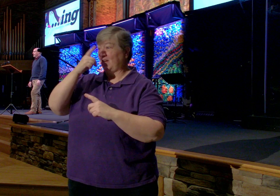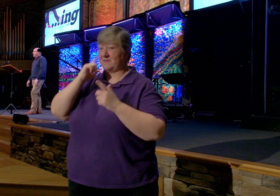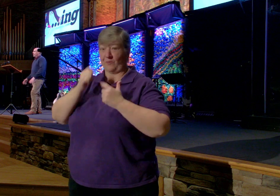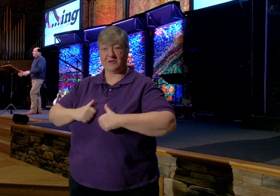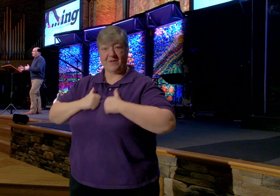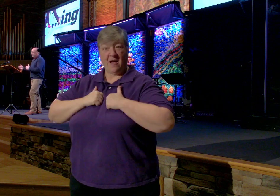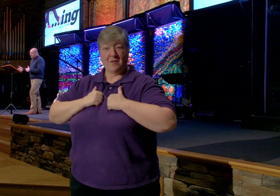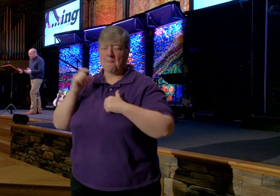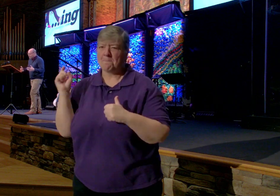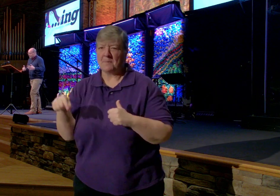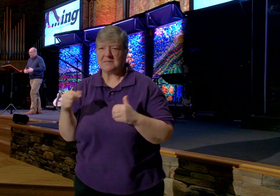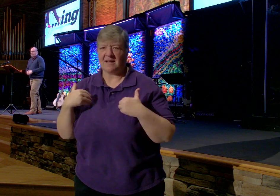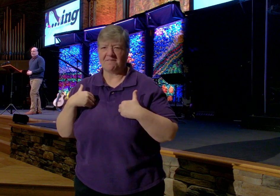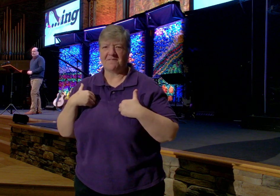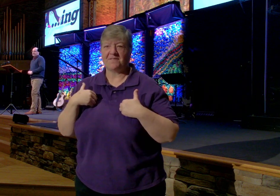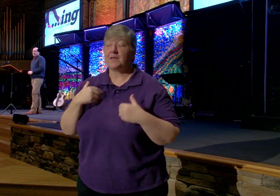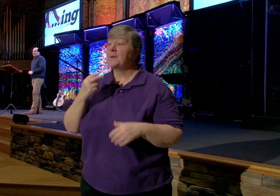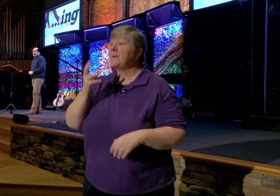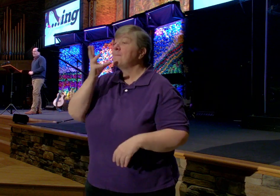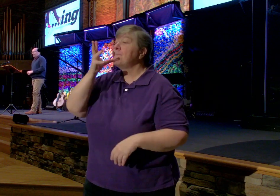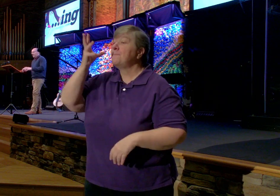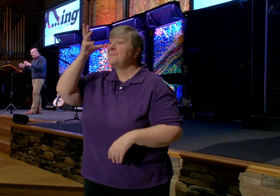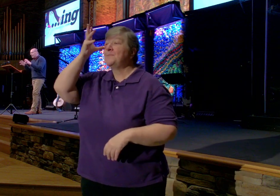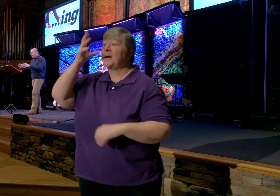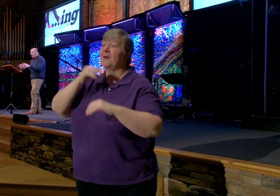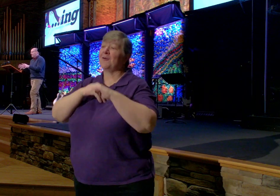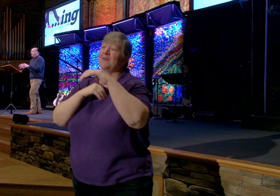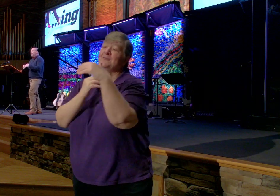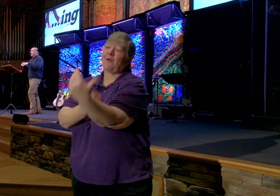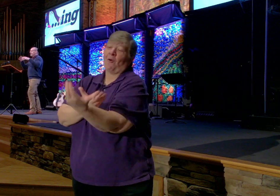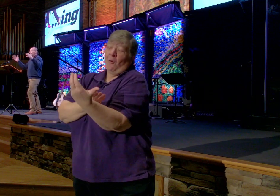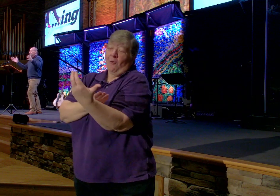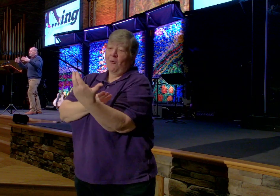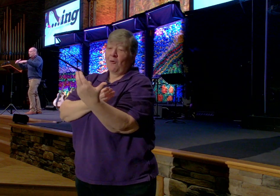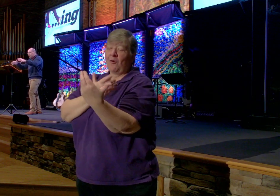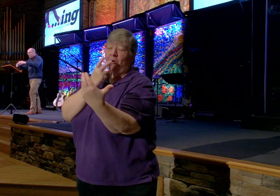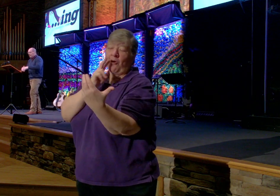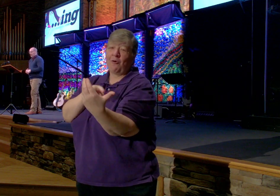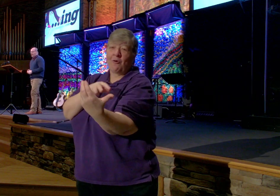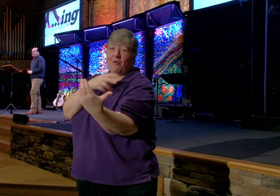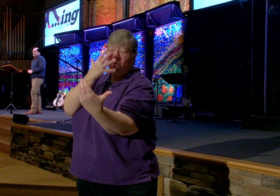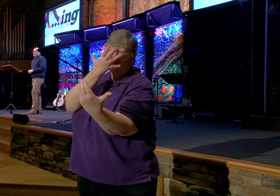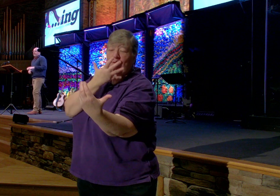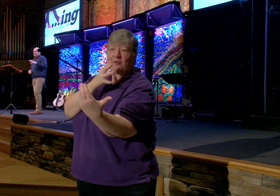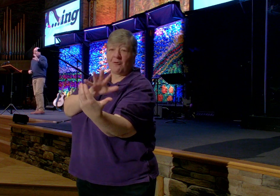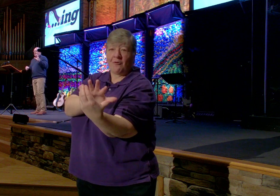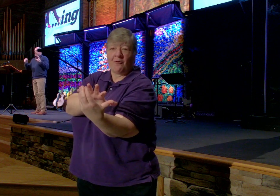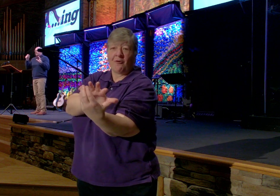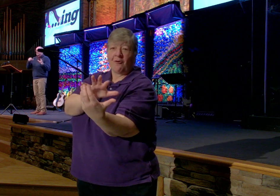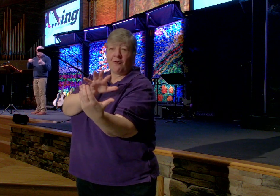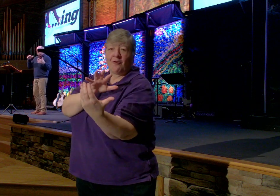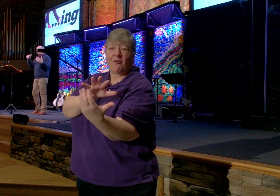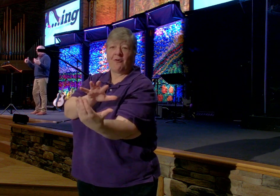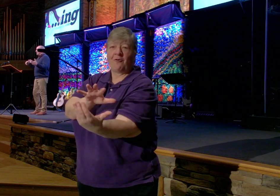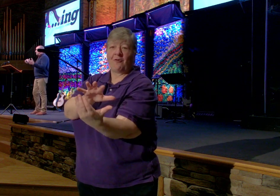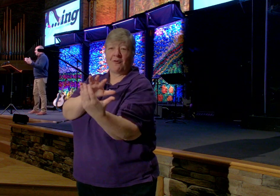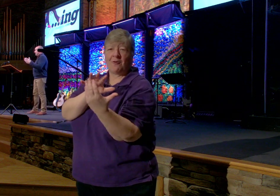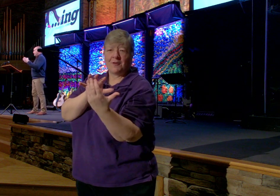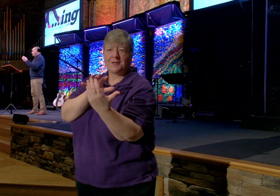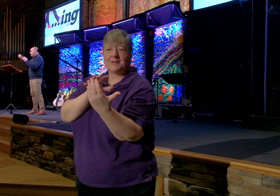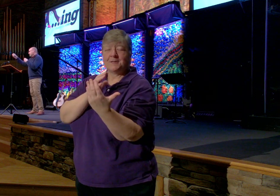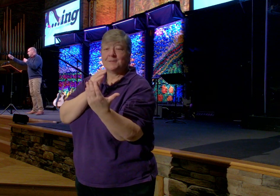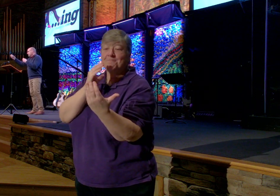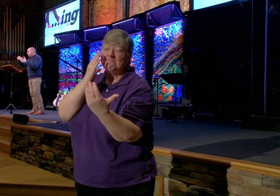for survival? When parents look into the face of a baby, that baby begins to realize that they